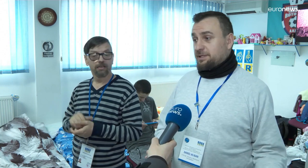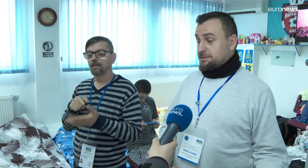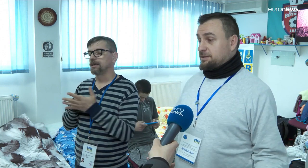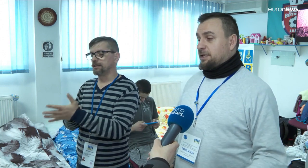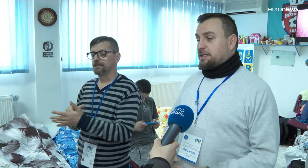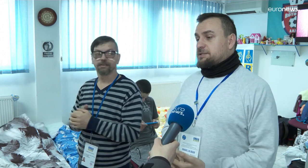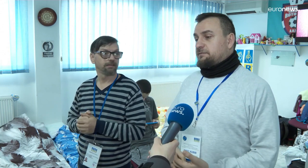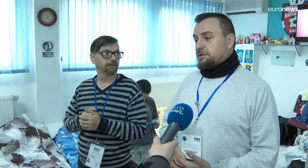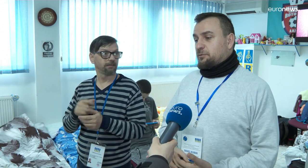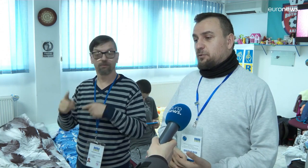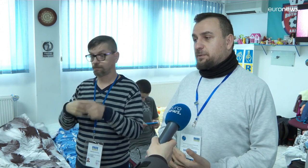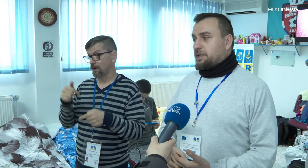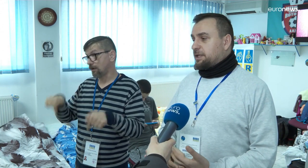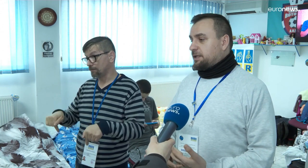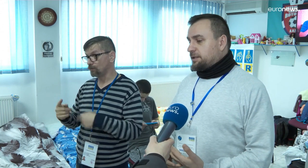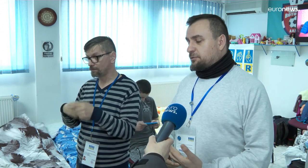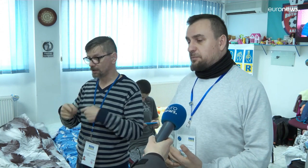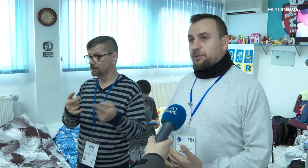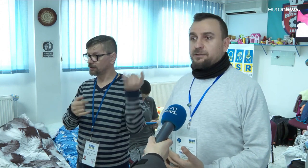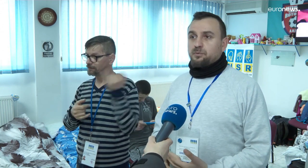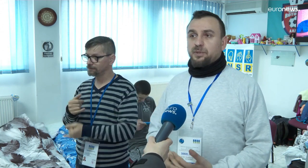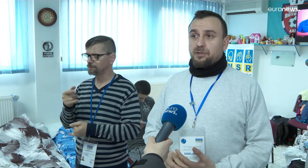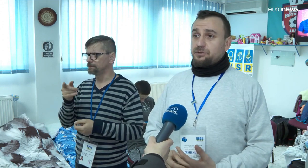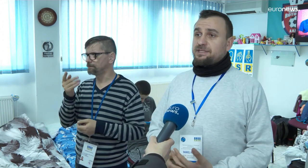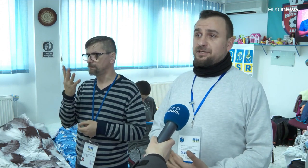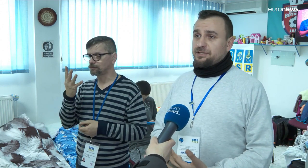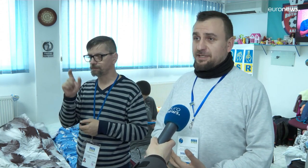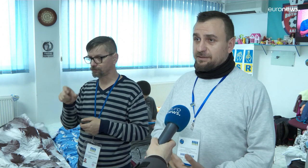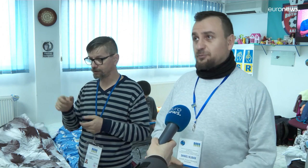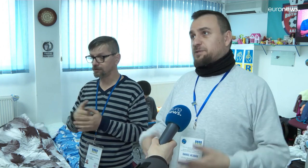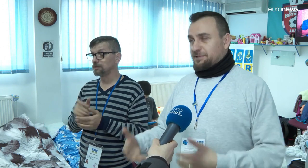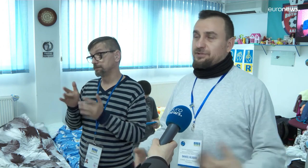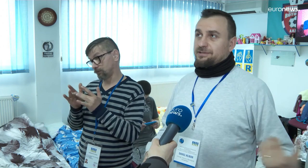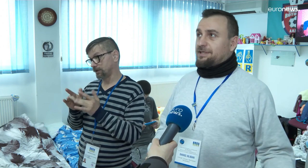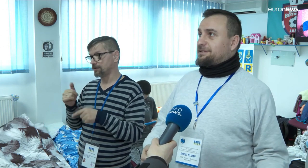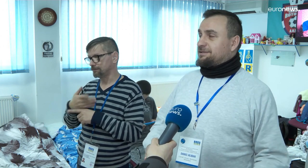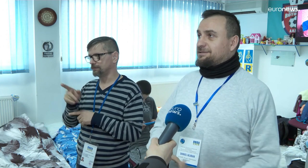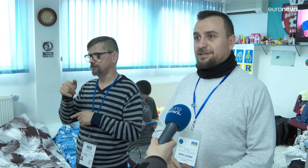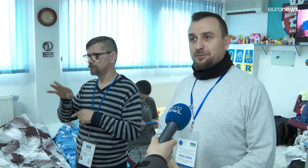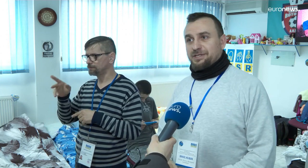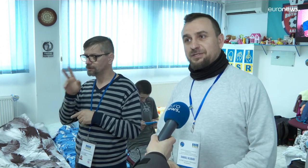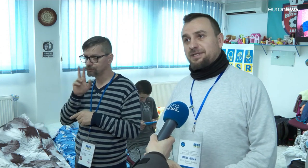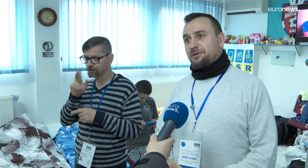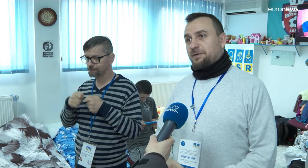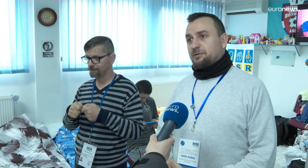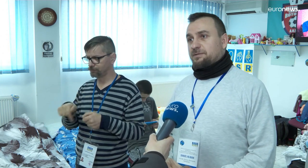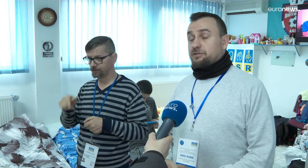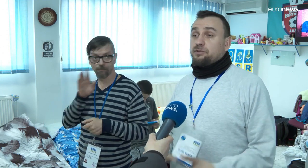example, a 10-day-old newborn is coming from the border, 11 days actually, considering today, and he doesn't even have a